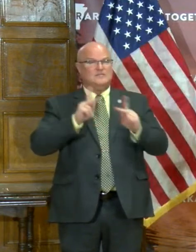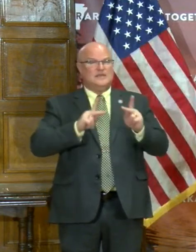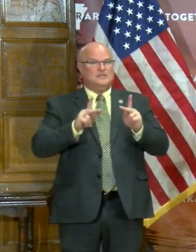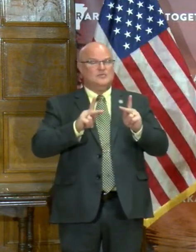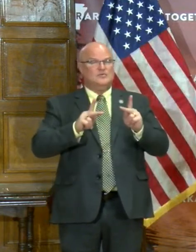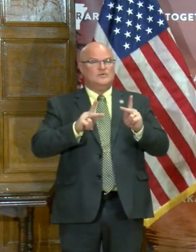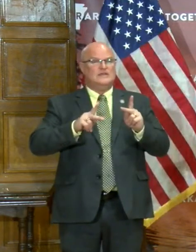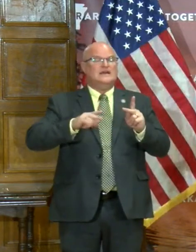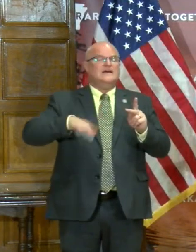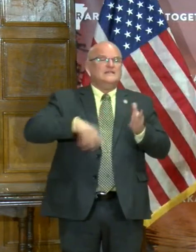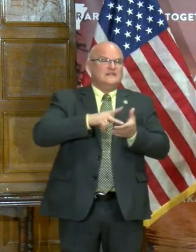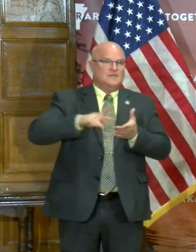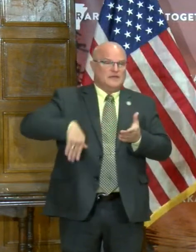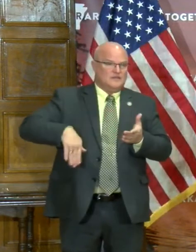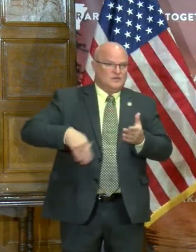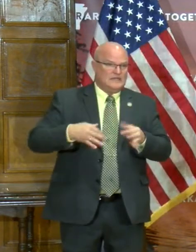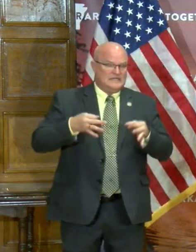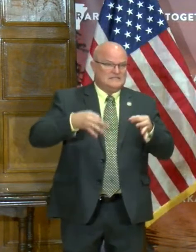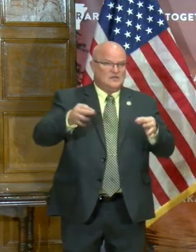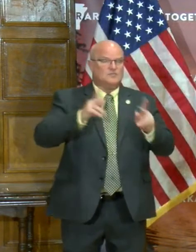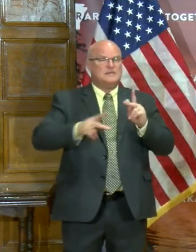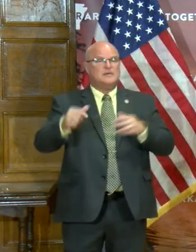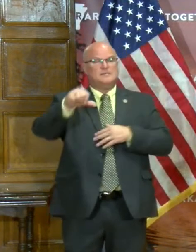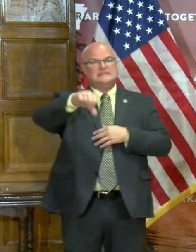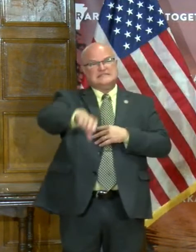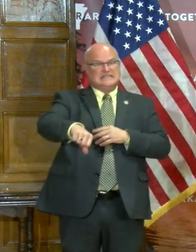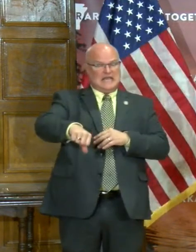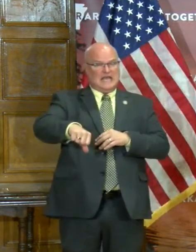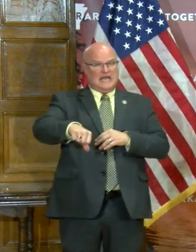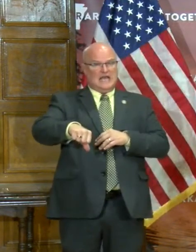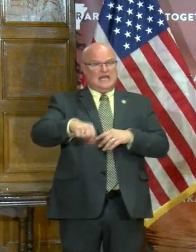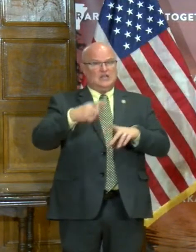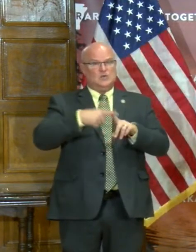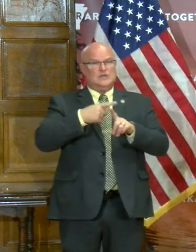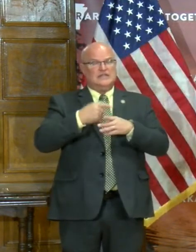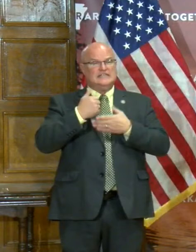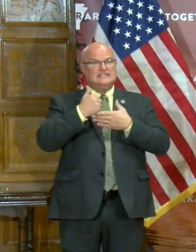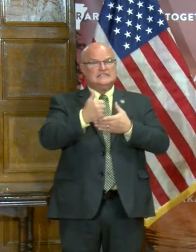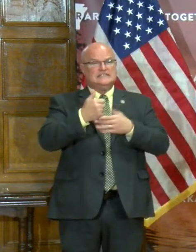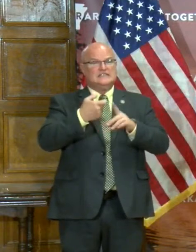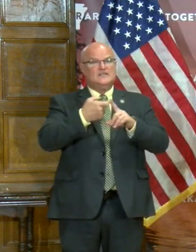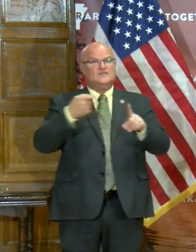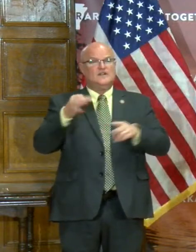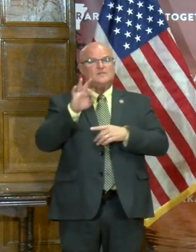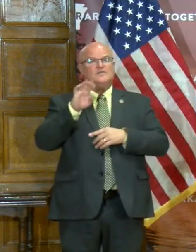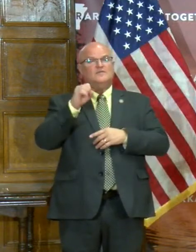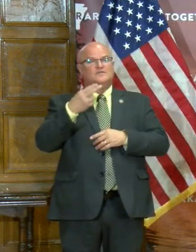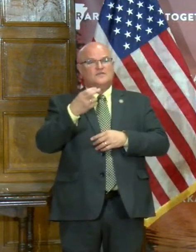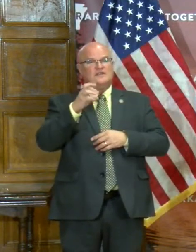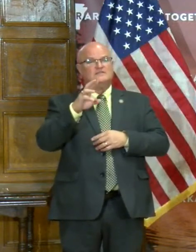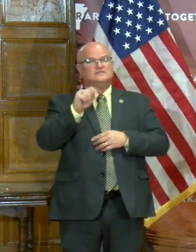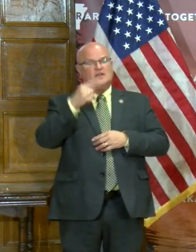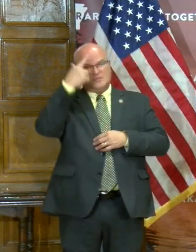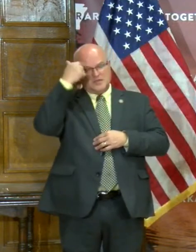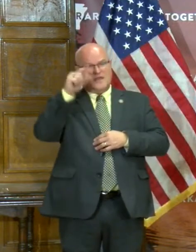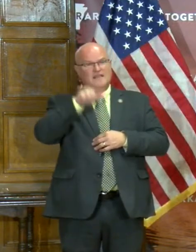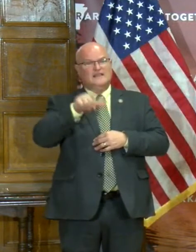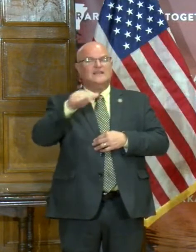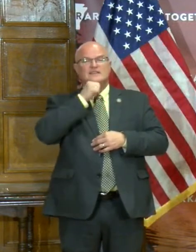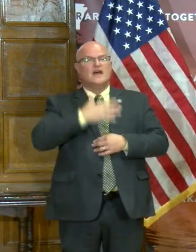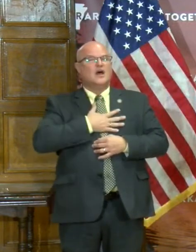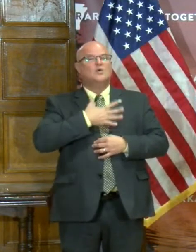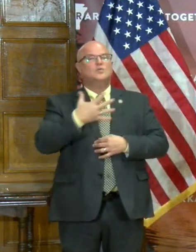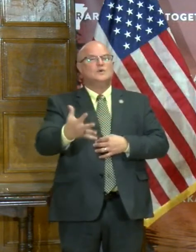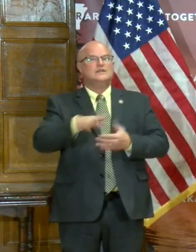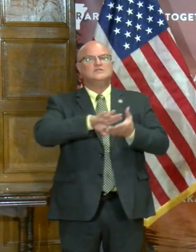late rent. So people are being denied rental assistance from Fresh Start because their landlords are not